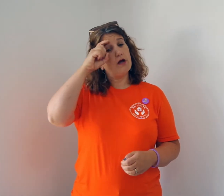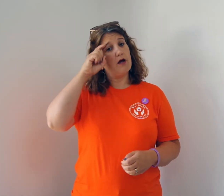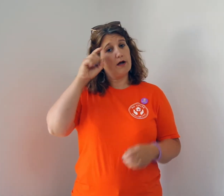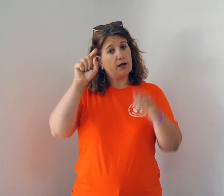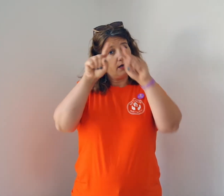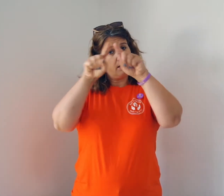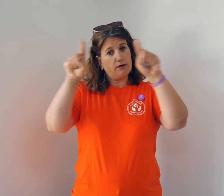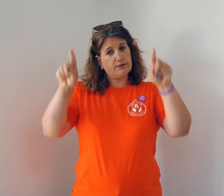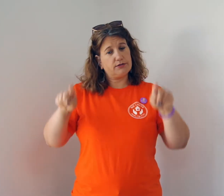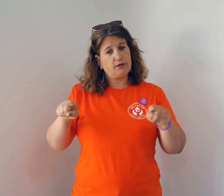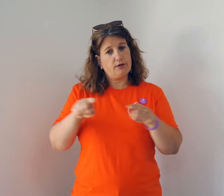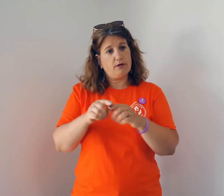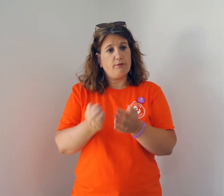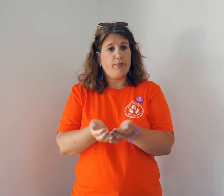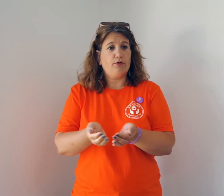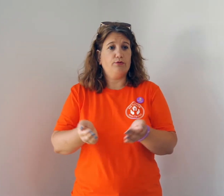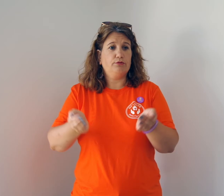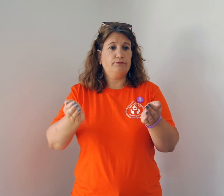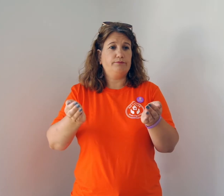a glass bowl,